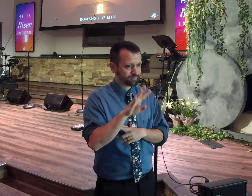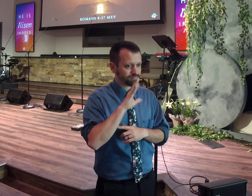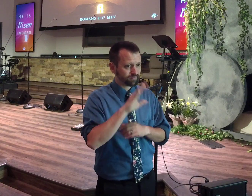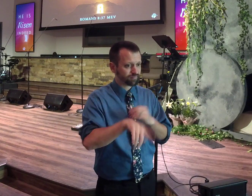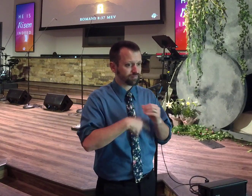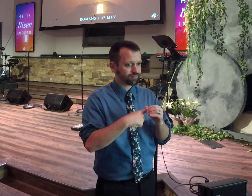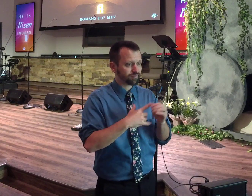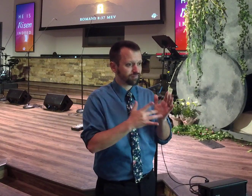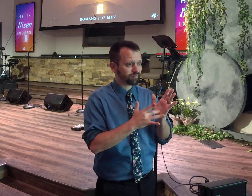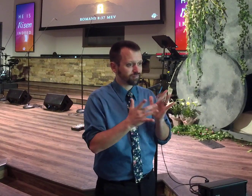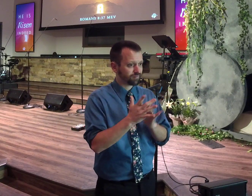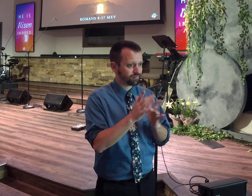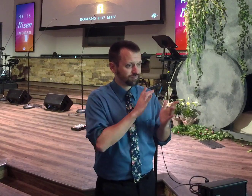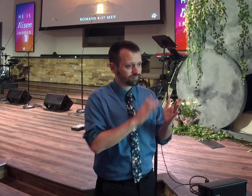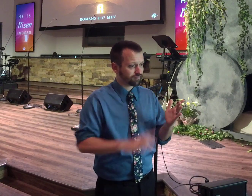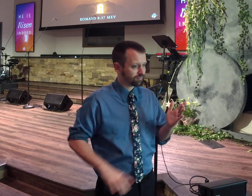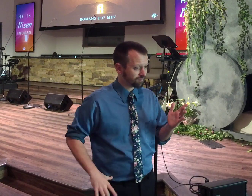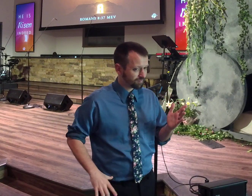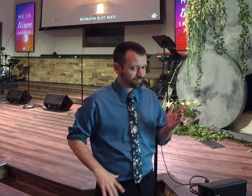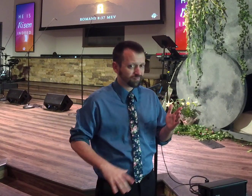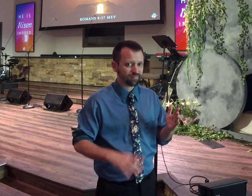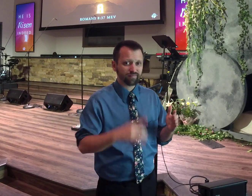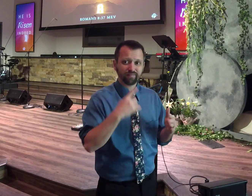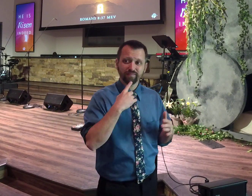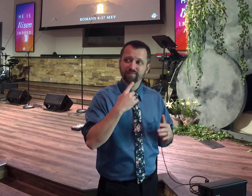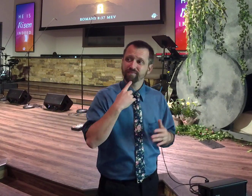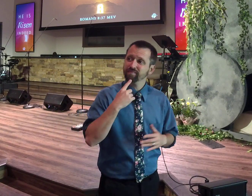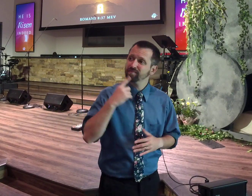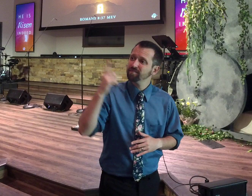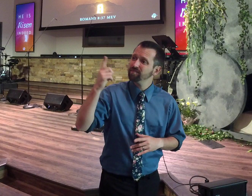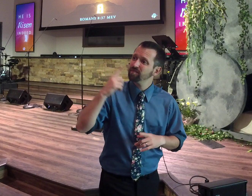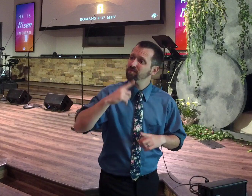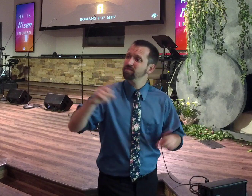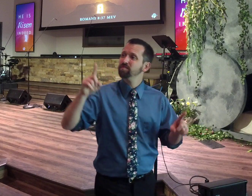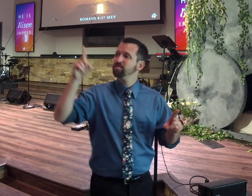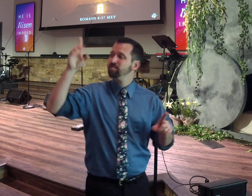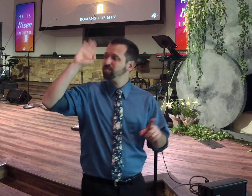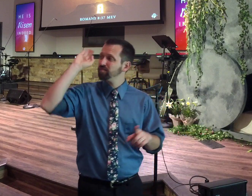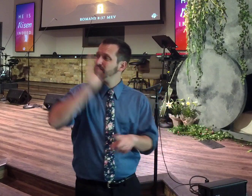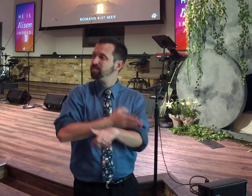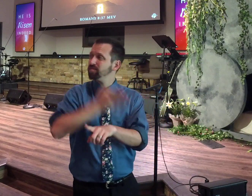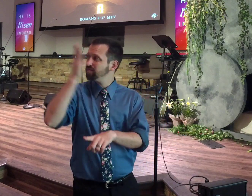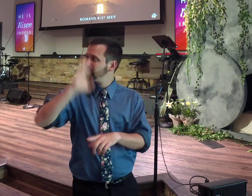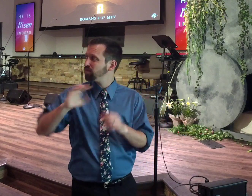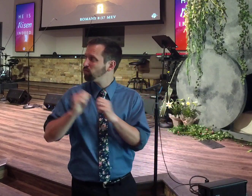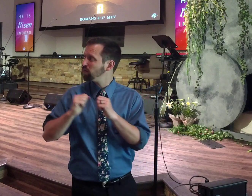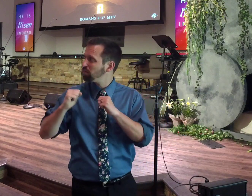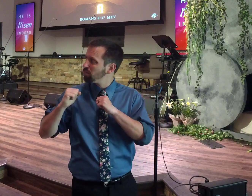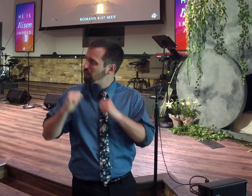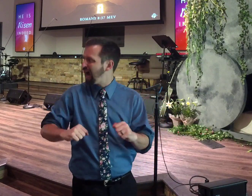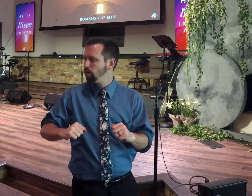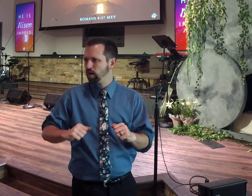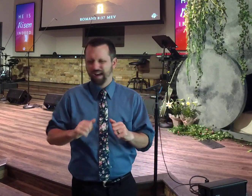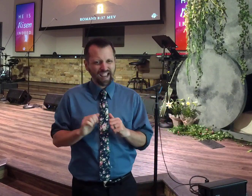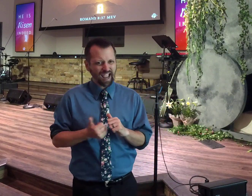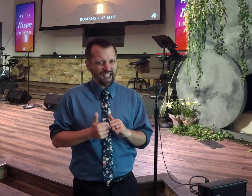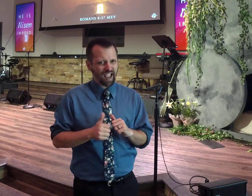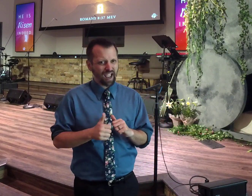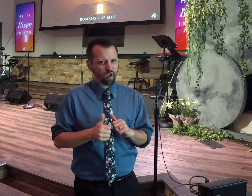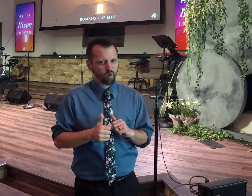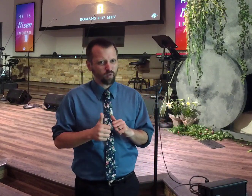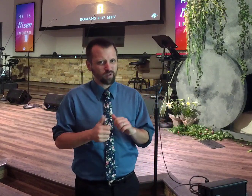Jesus Christ, it says that he was declared to be the Son of God with power. How? By